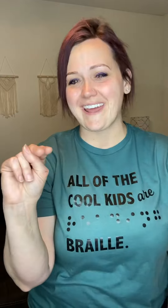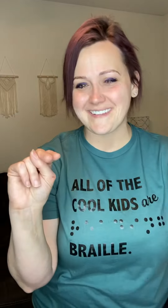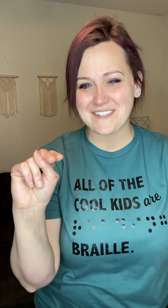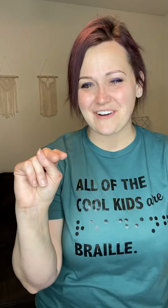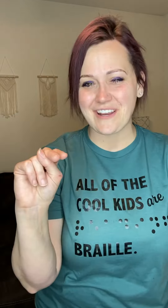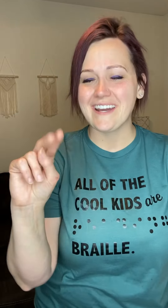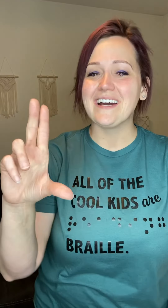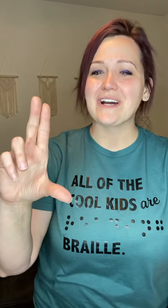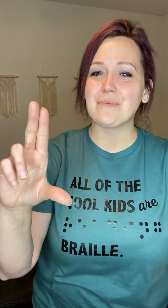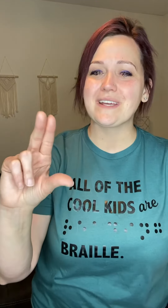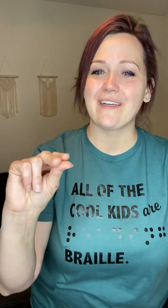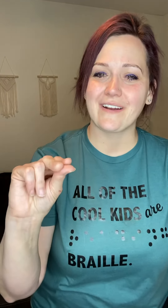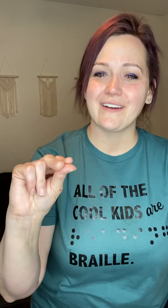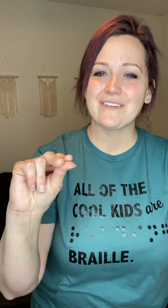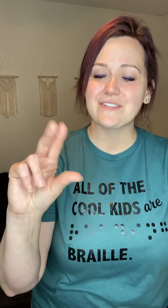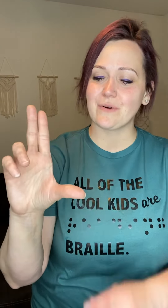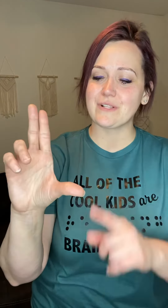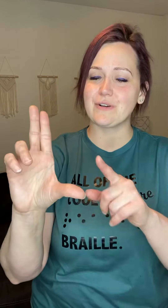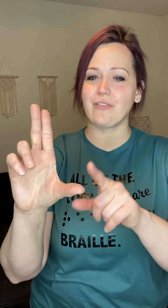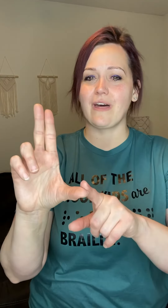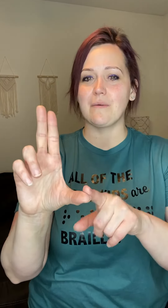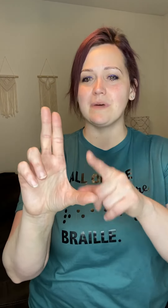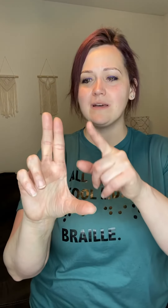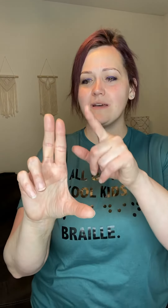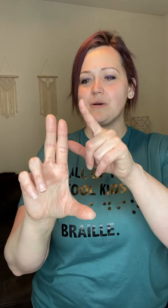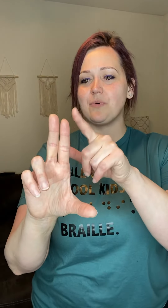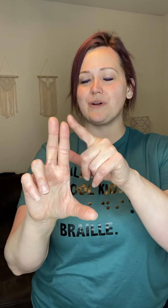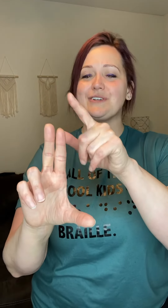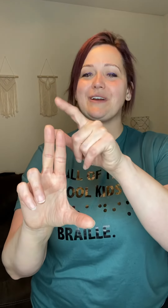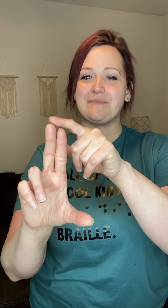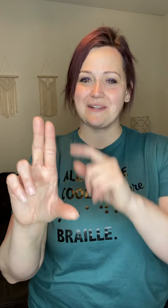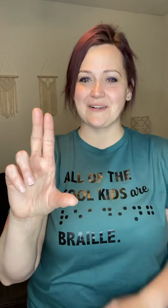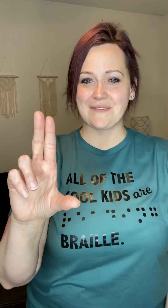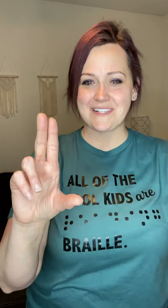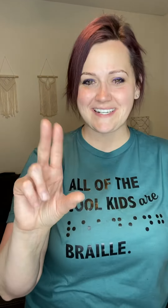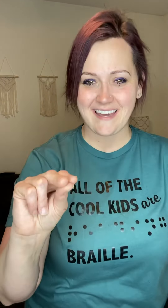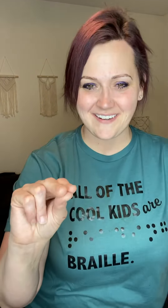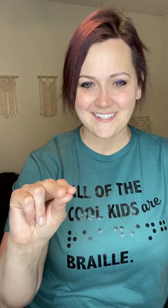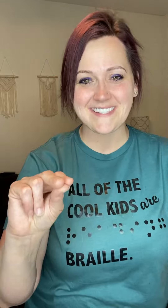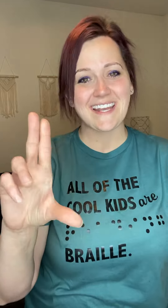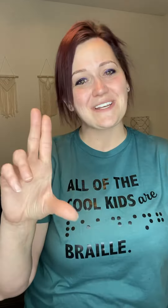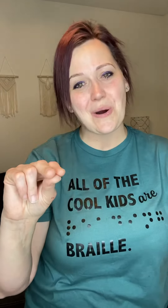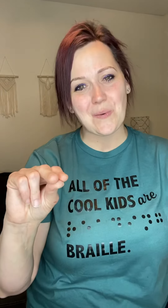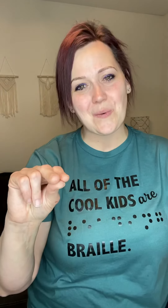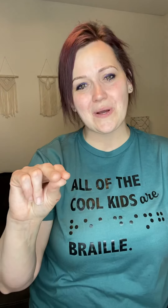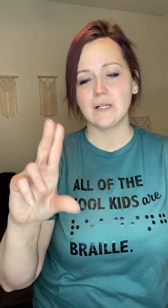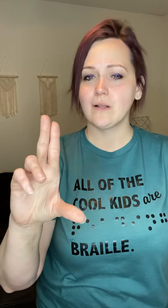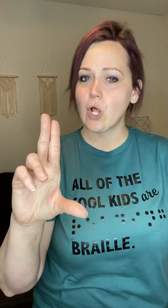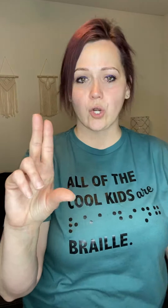N, come together. So it's your thumb, pointer, and middle coming together to say no.